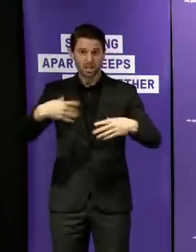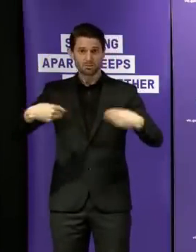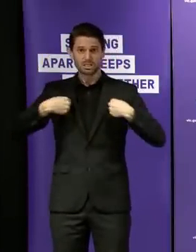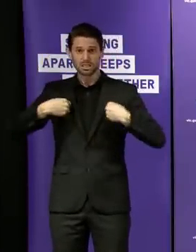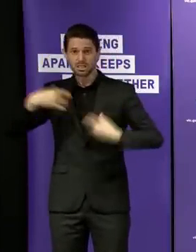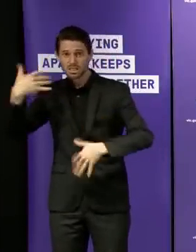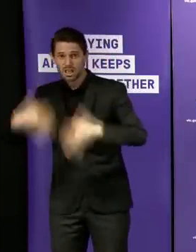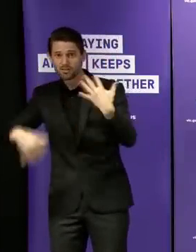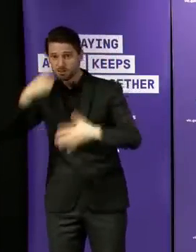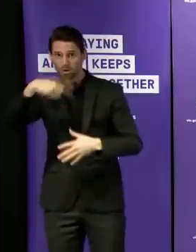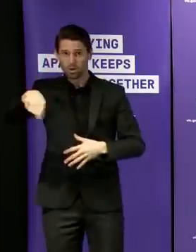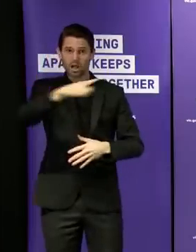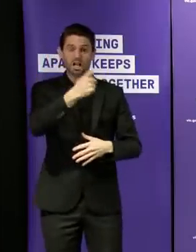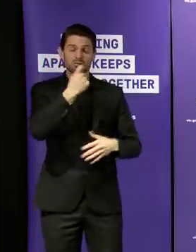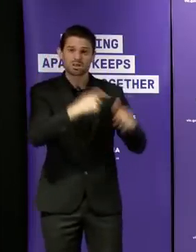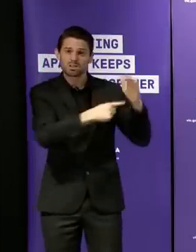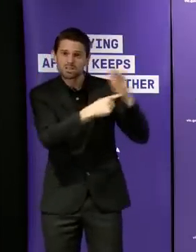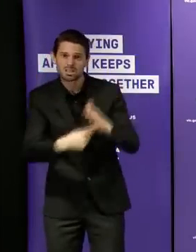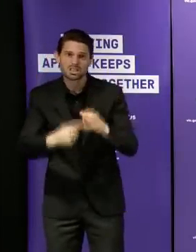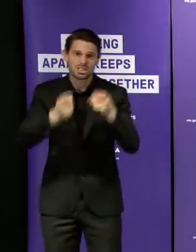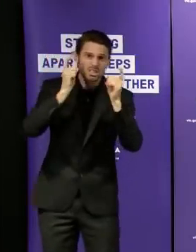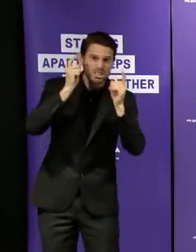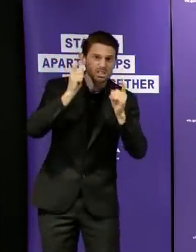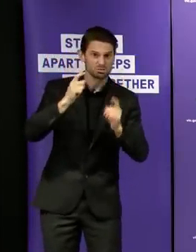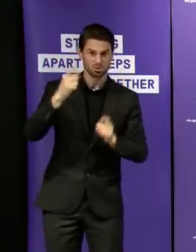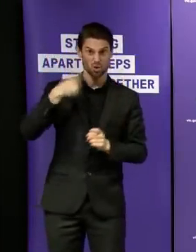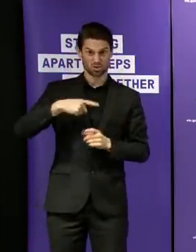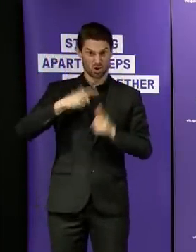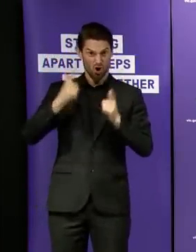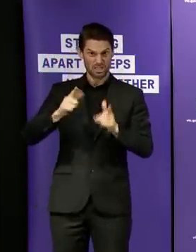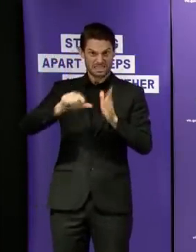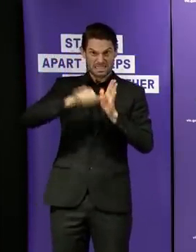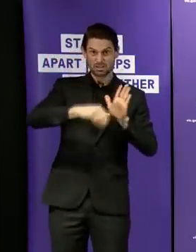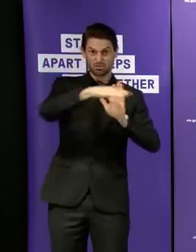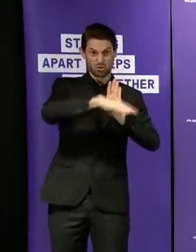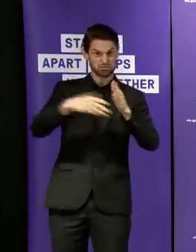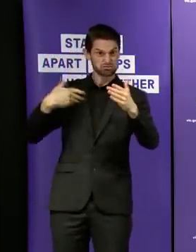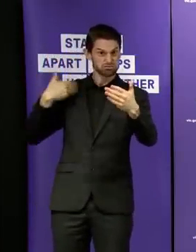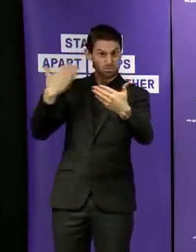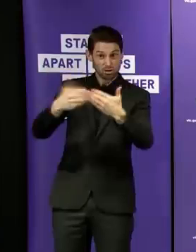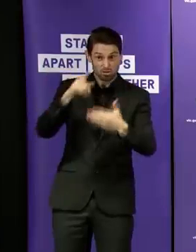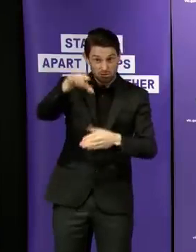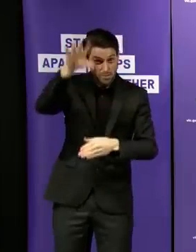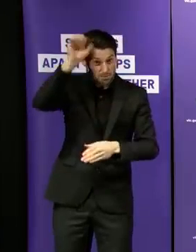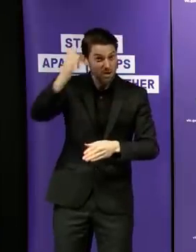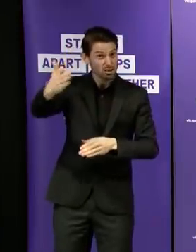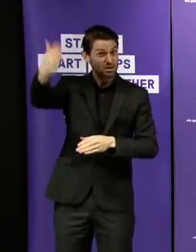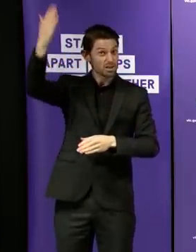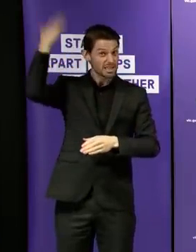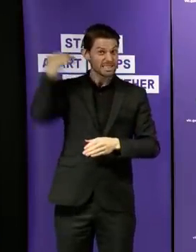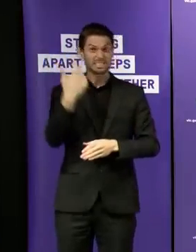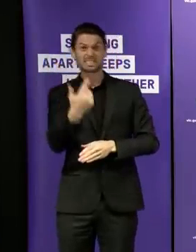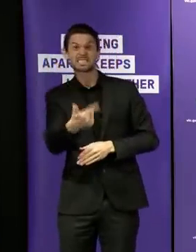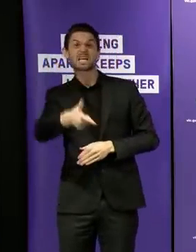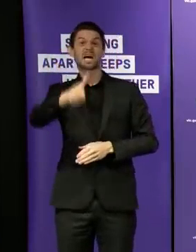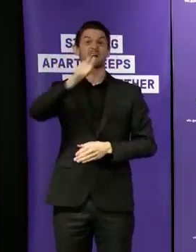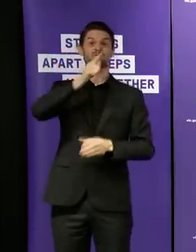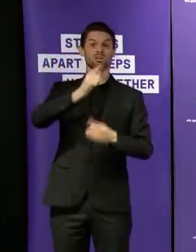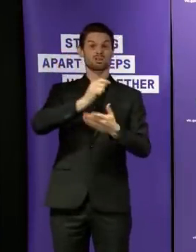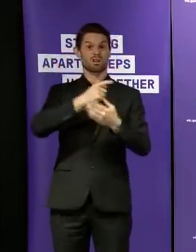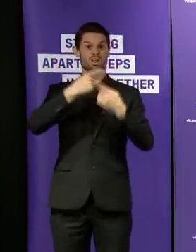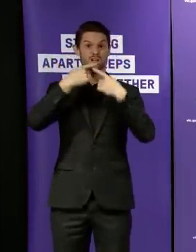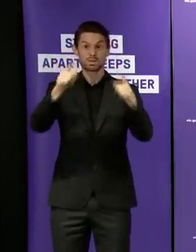work. It's not so long ago that we had 725 cases and there was simply no way we could have a debate, a perfectly legitimate